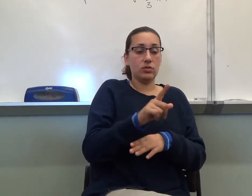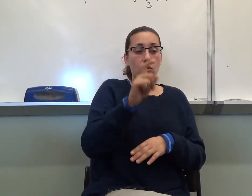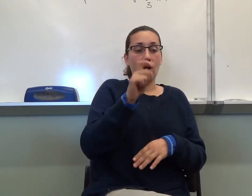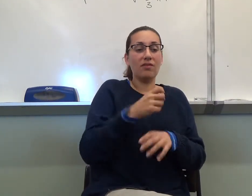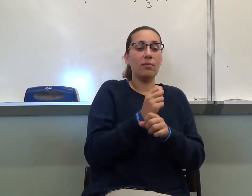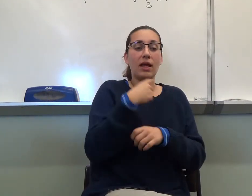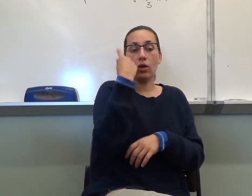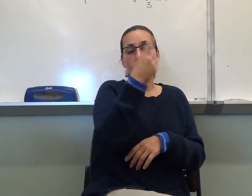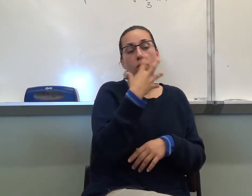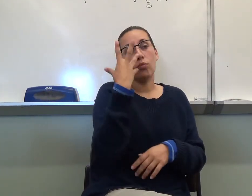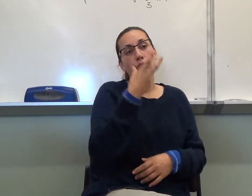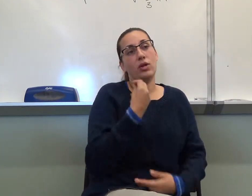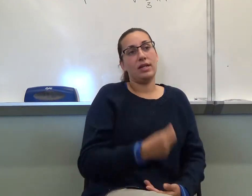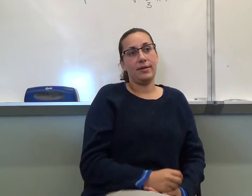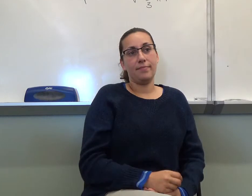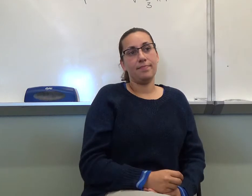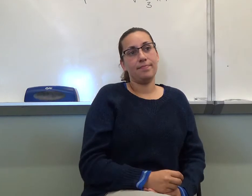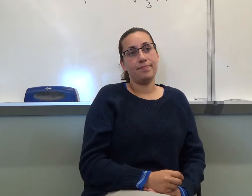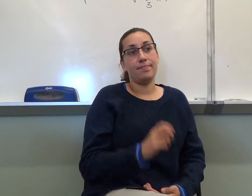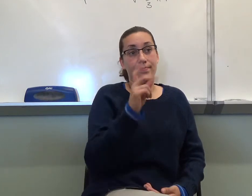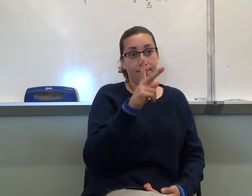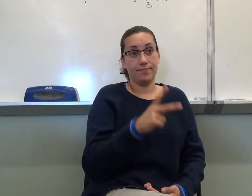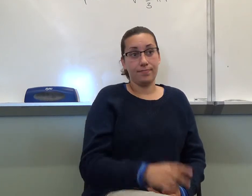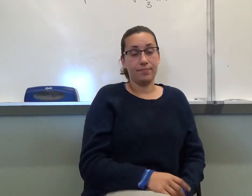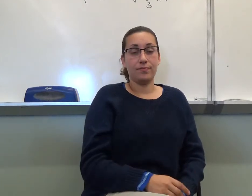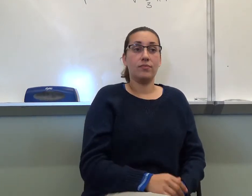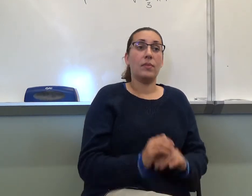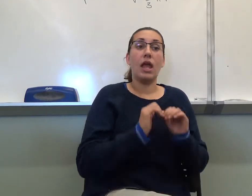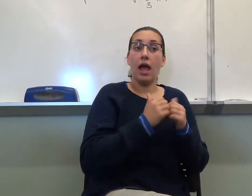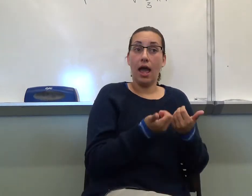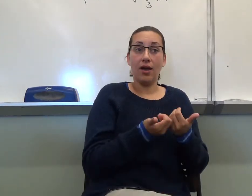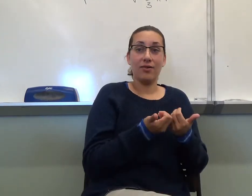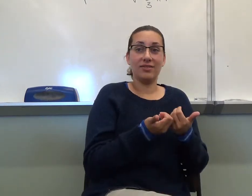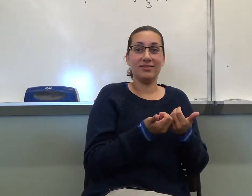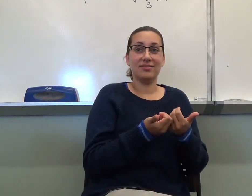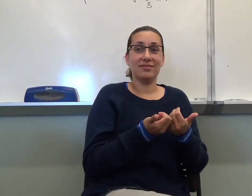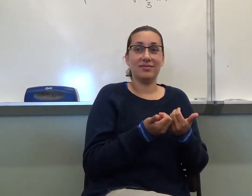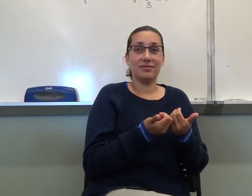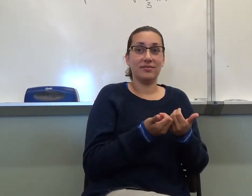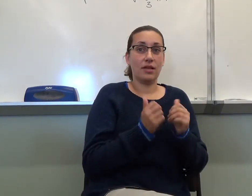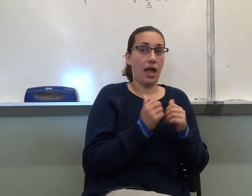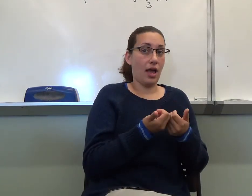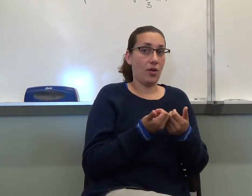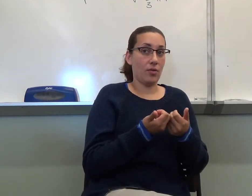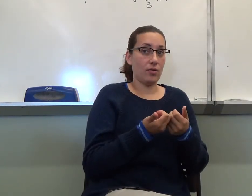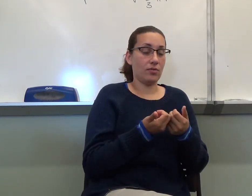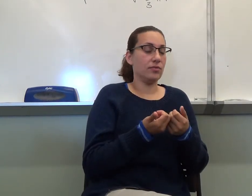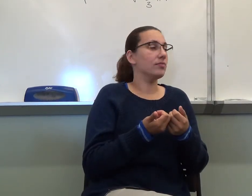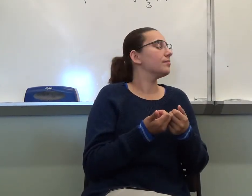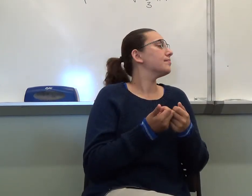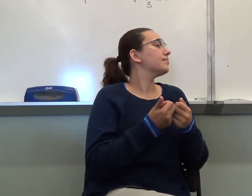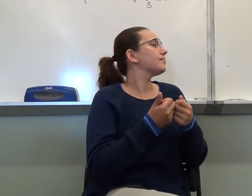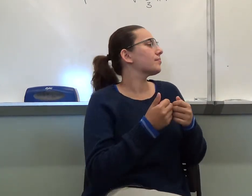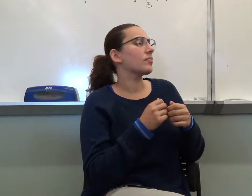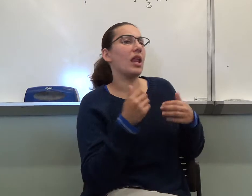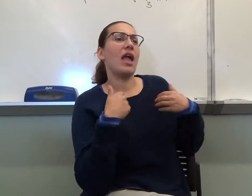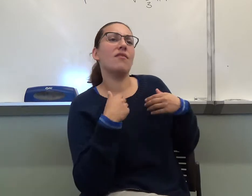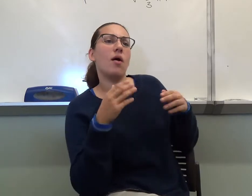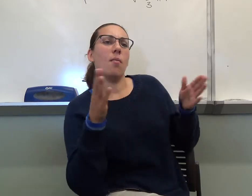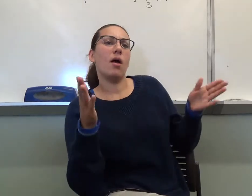what you get paid for. Okay? So here's how you do it. They take one of these boxes like this,